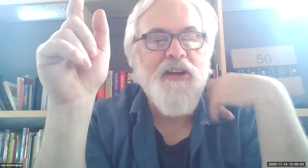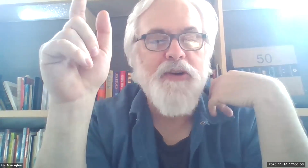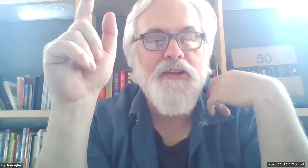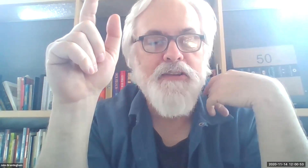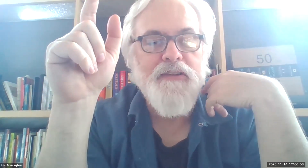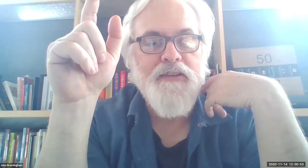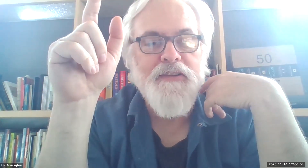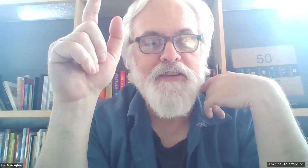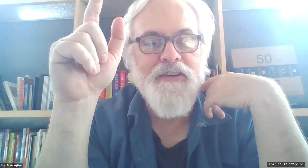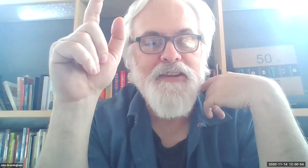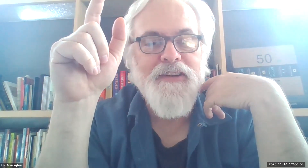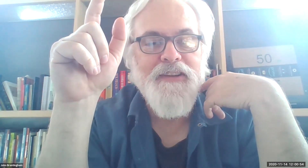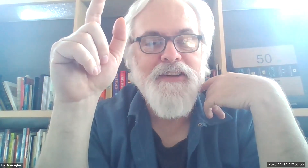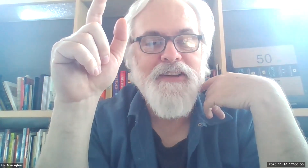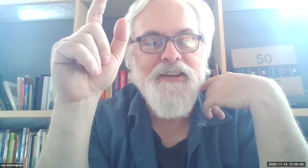Canyon this summer?